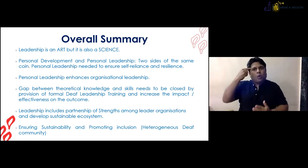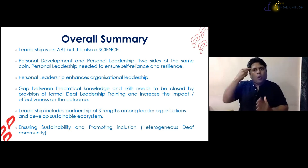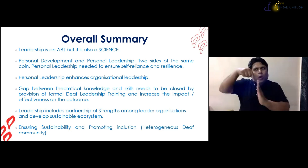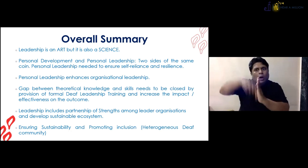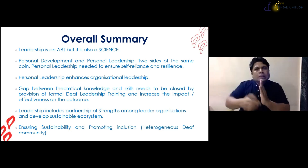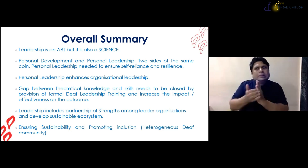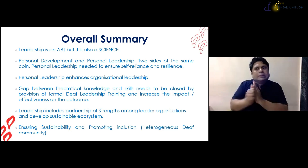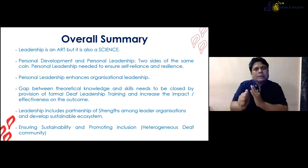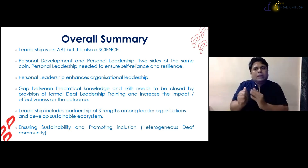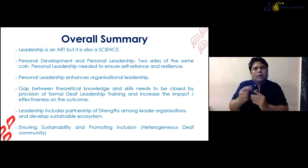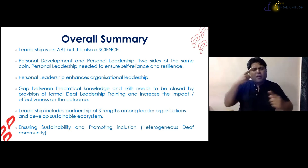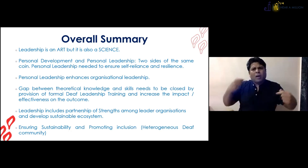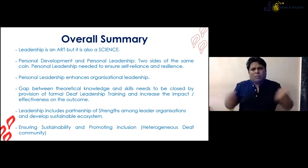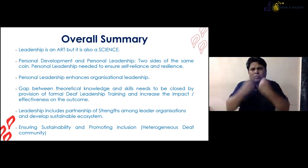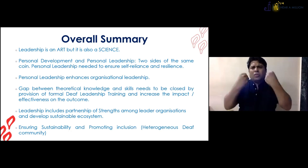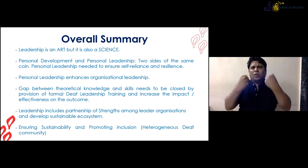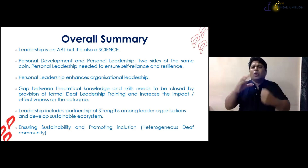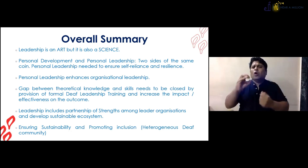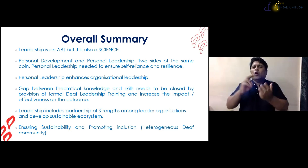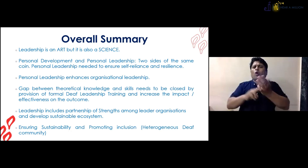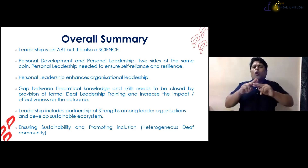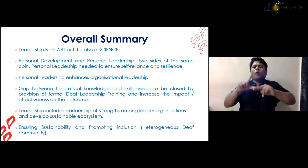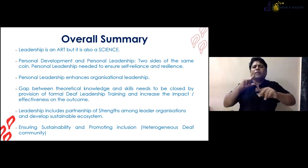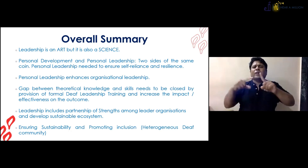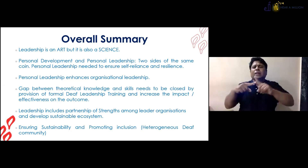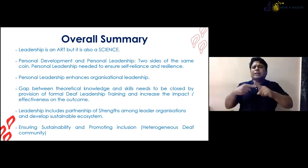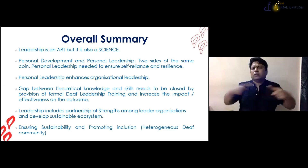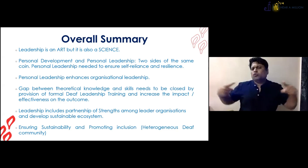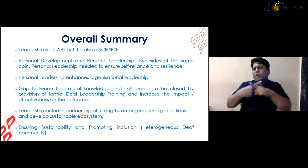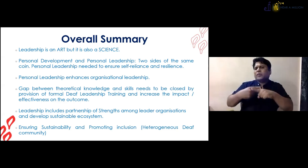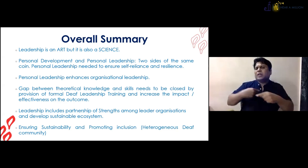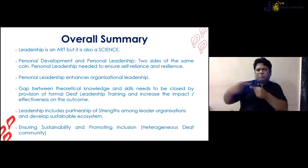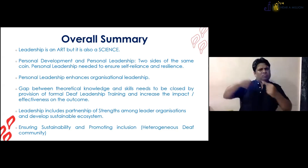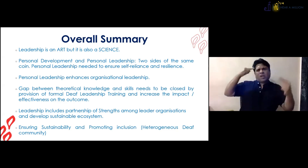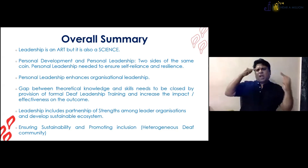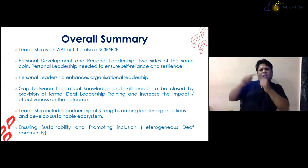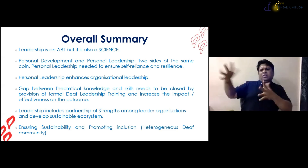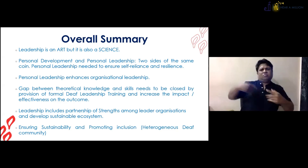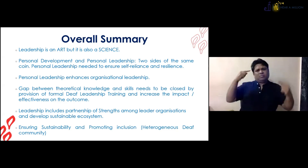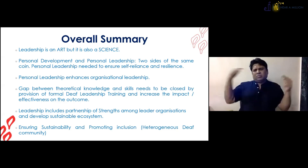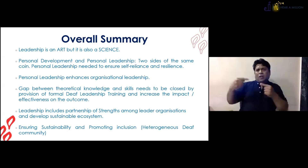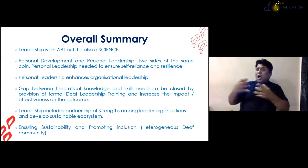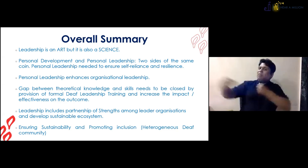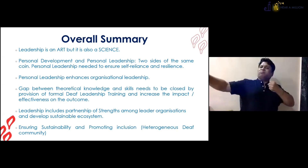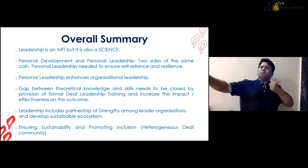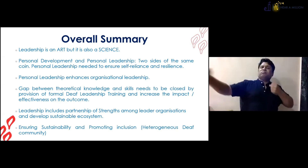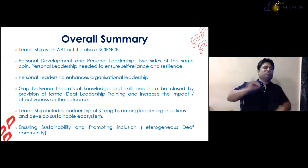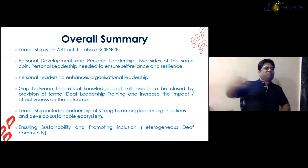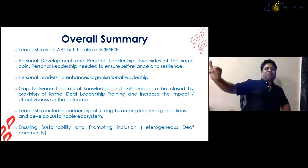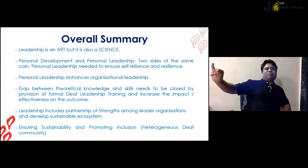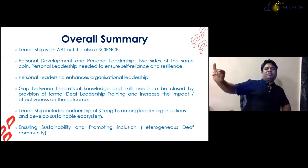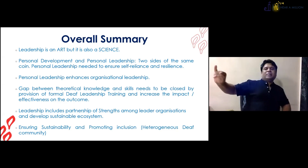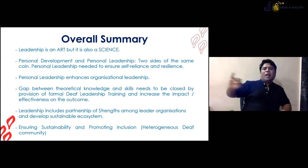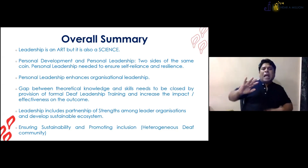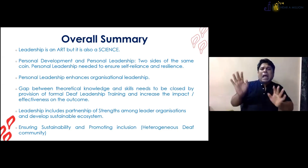leadership training is a must to understand in-depth skills and understand conflicts, have